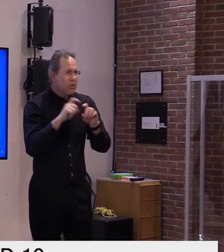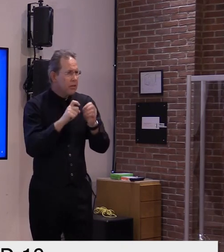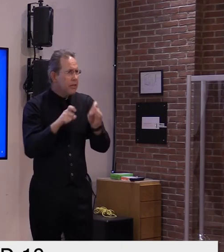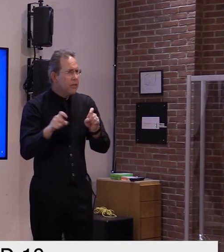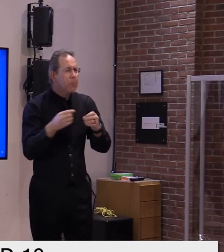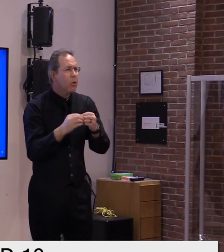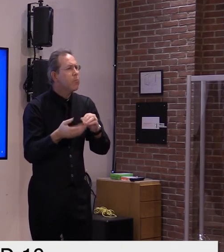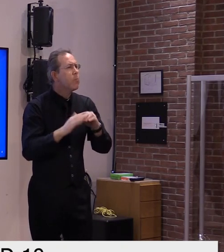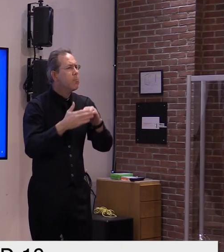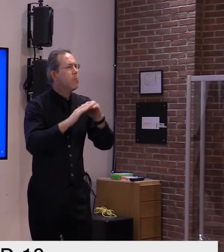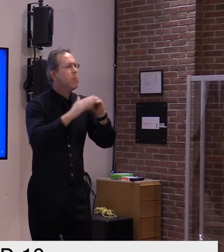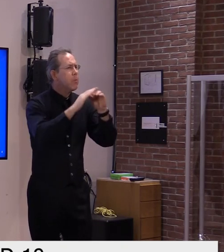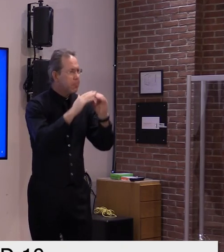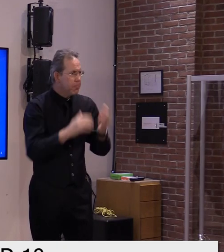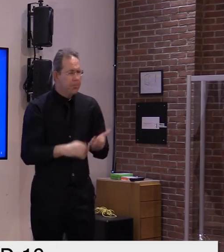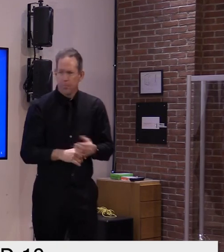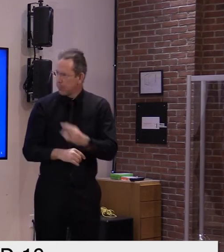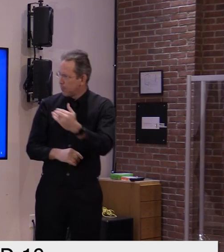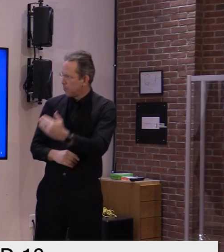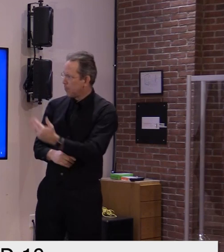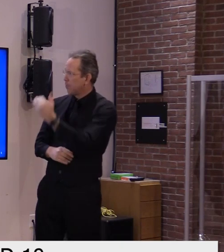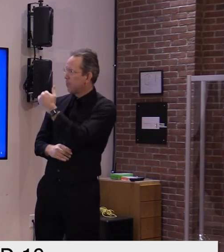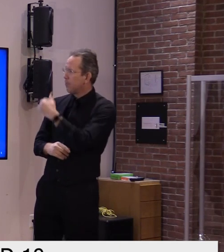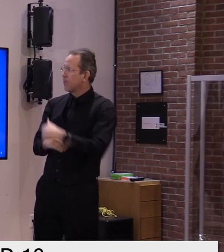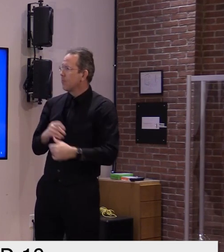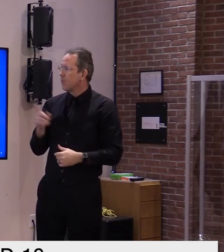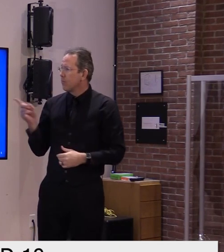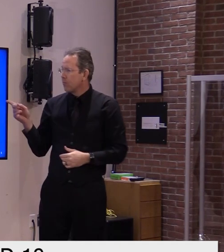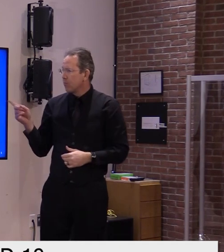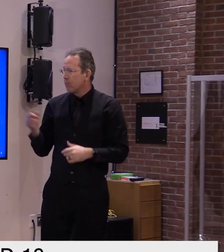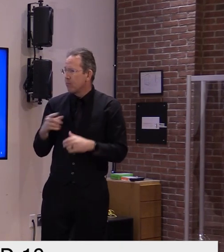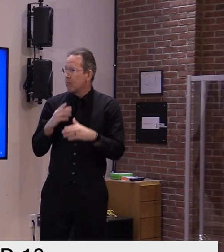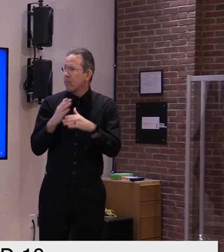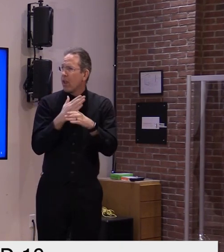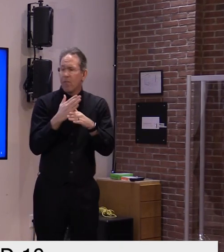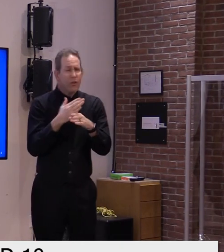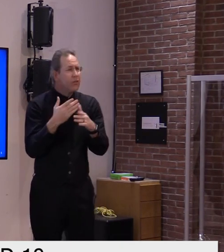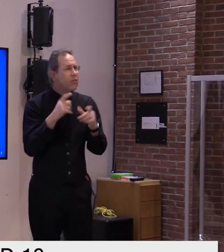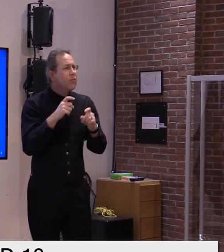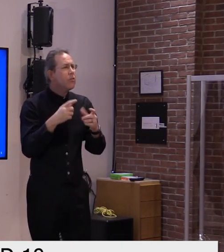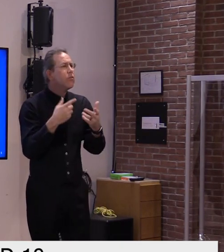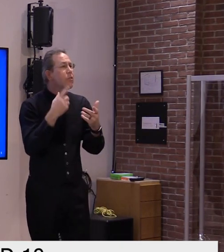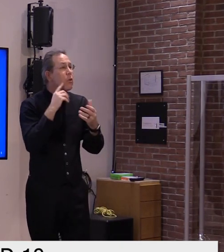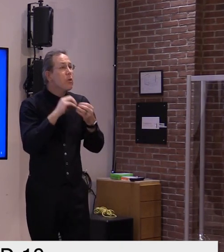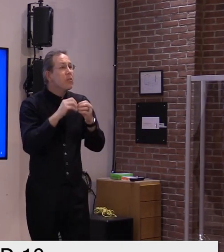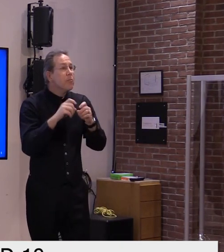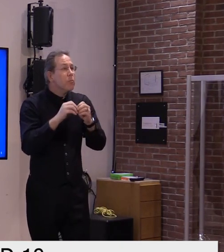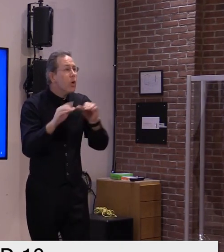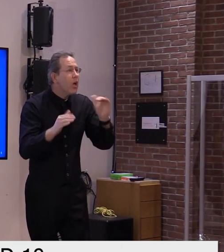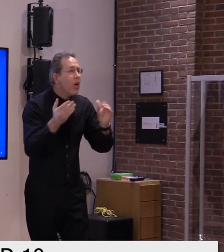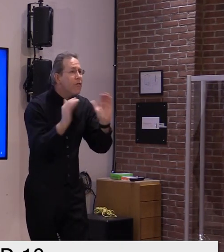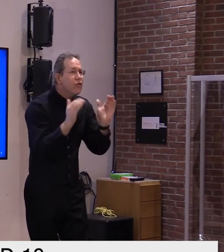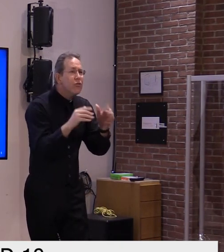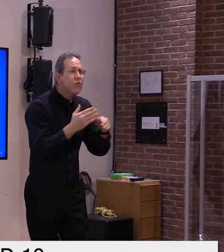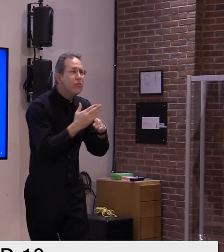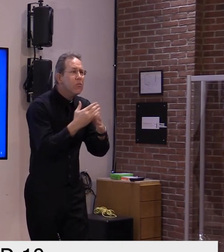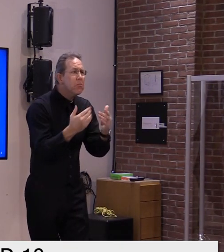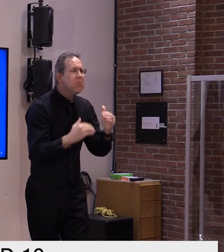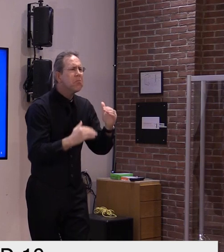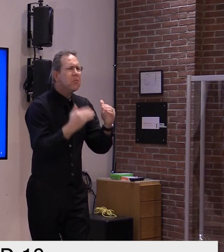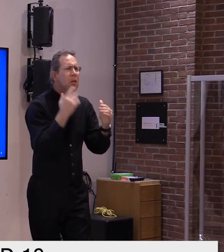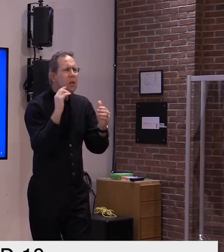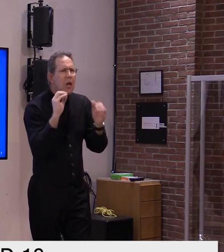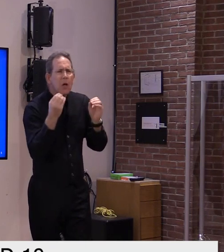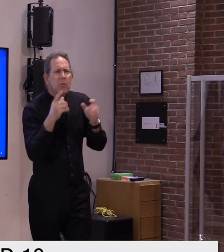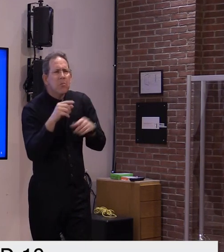pre-holiday level. Even with the increase in cases, the considerable increase in testing did drive down the regional positivity